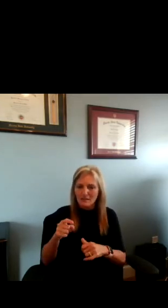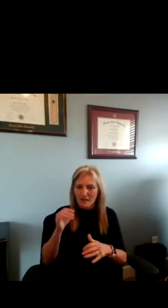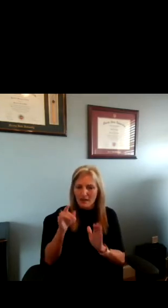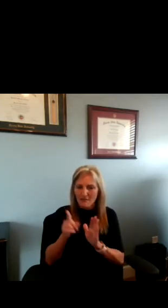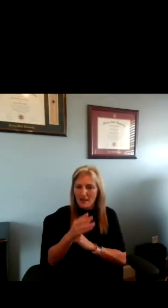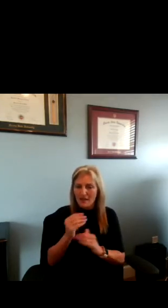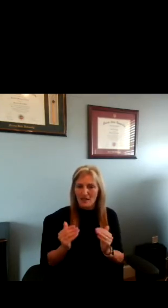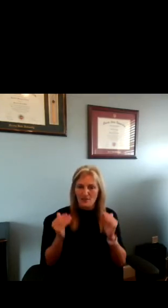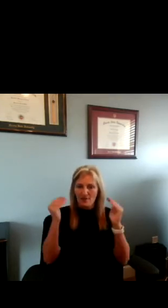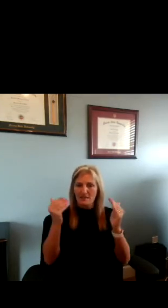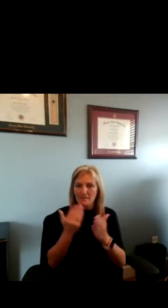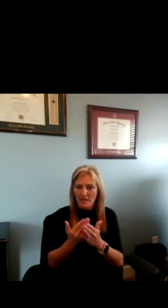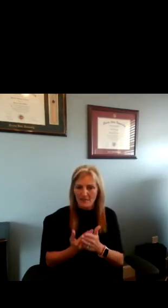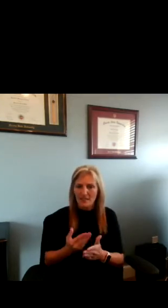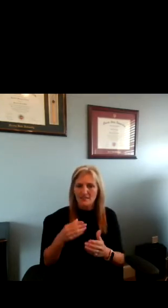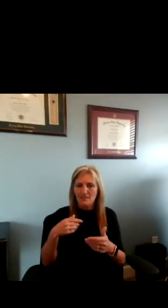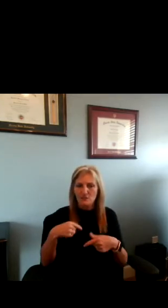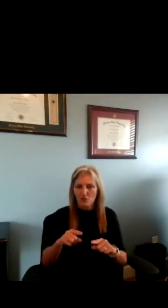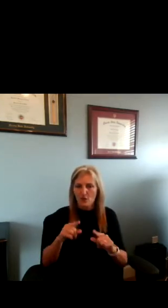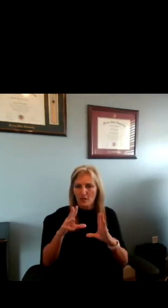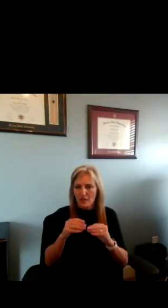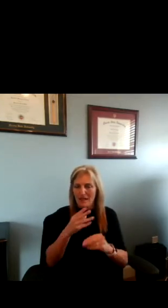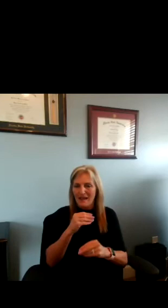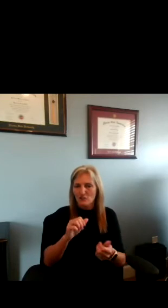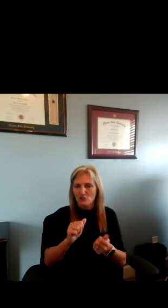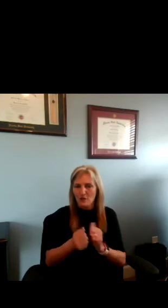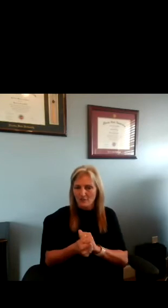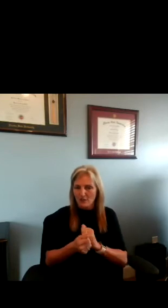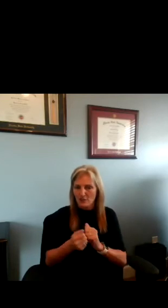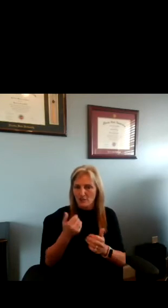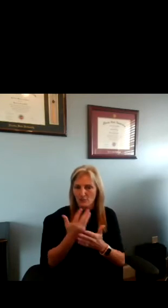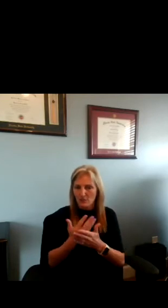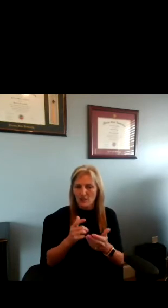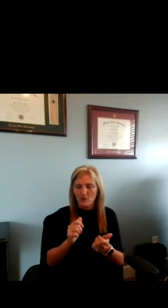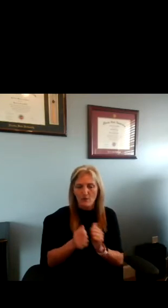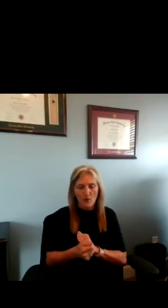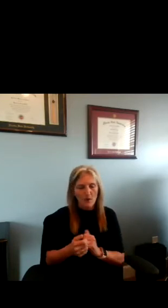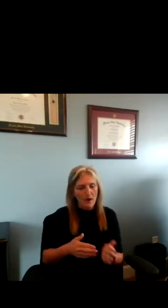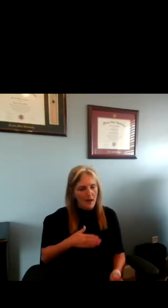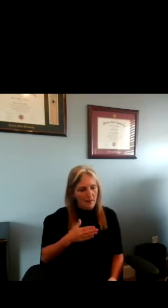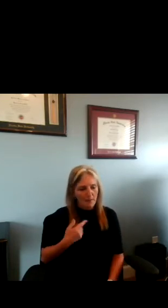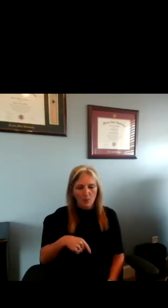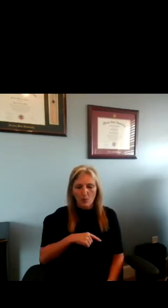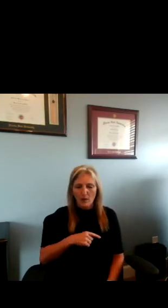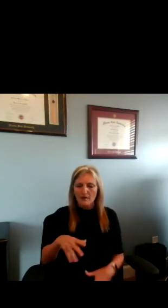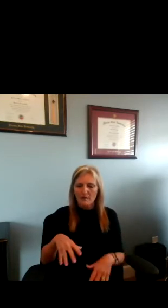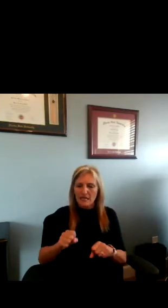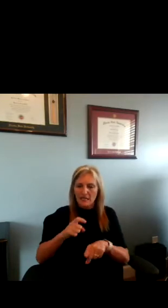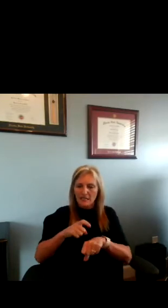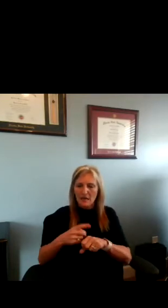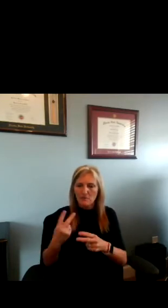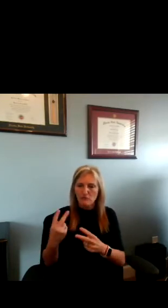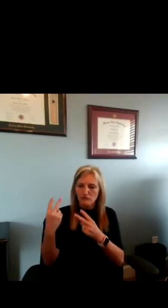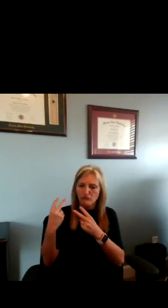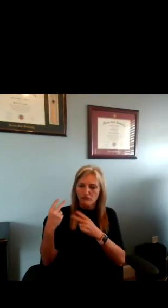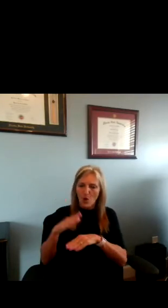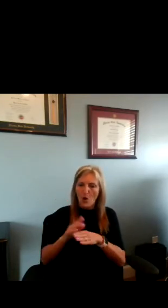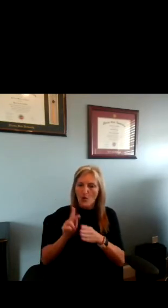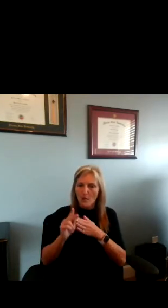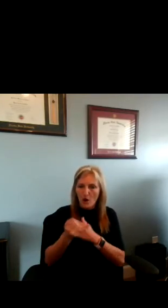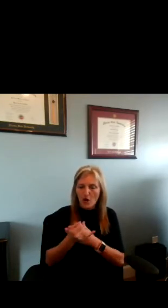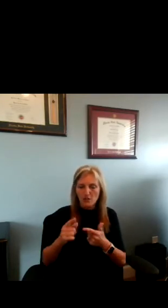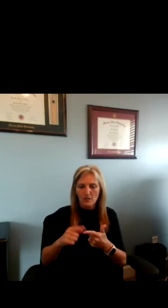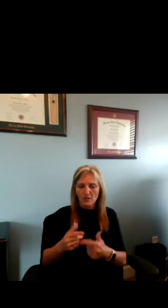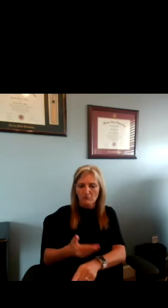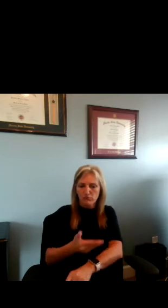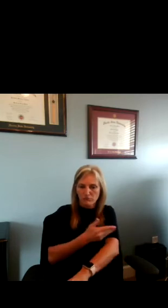advancing evidence-informed and transformational prison reform. I'm glad we can take the time to reflect on this project, its progress and findings